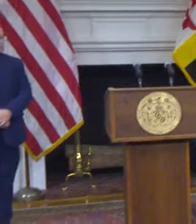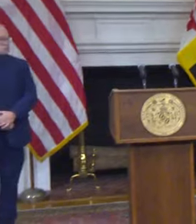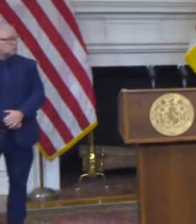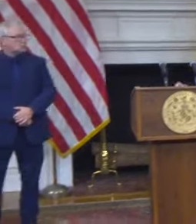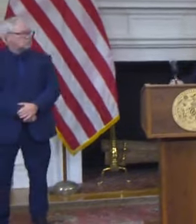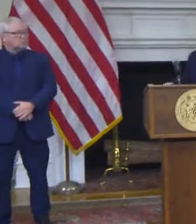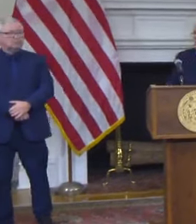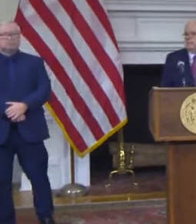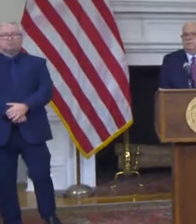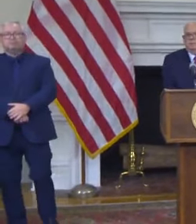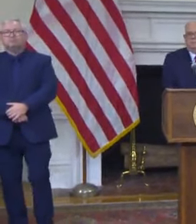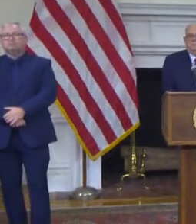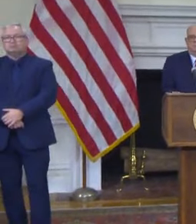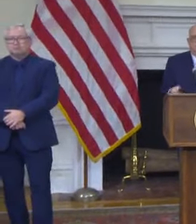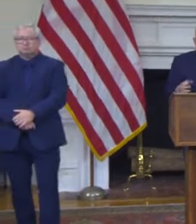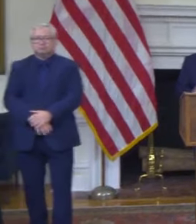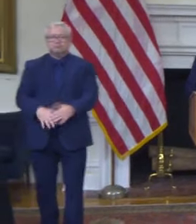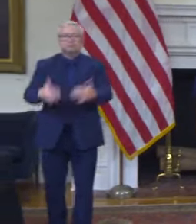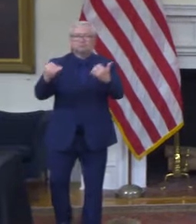with that I'd be happy to take a few questions